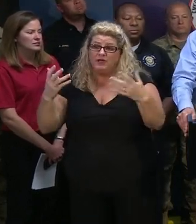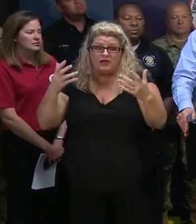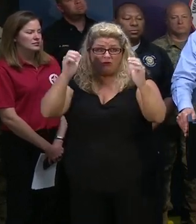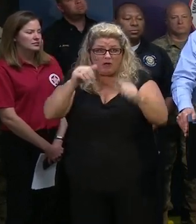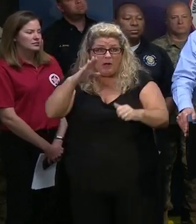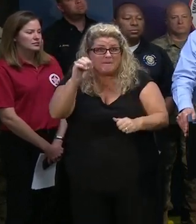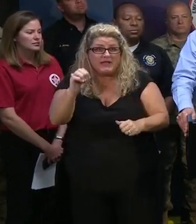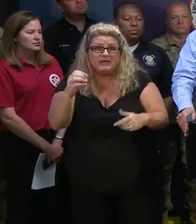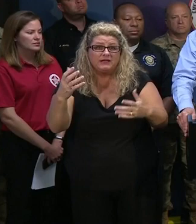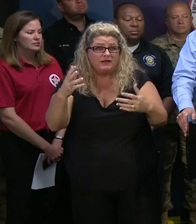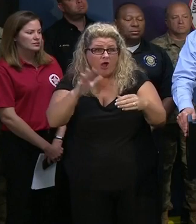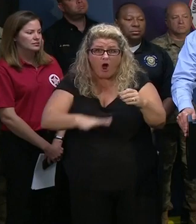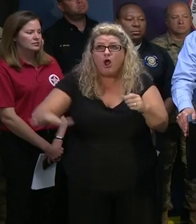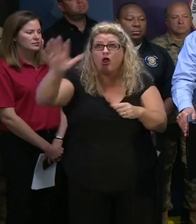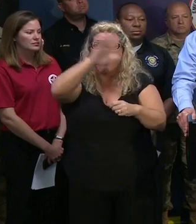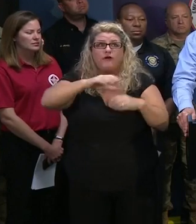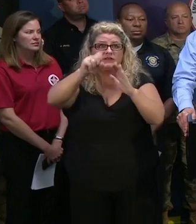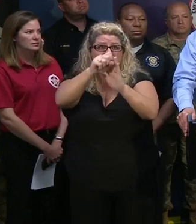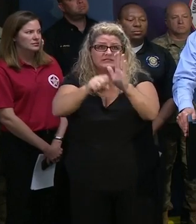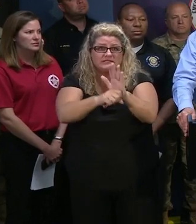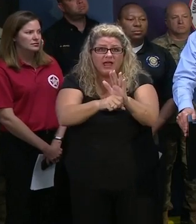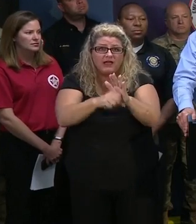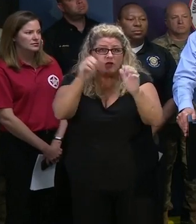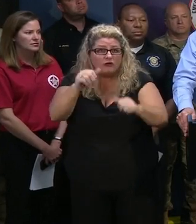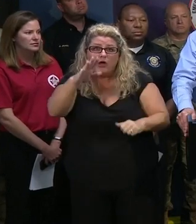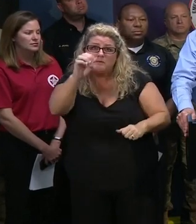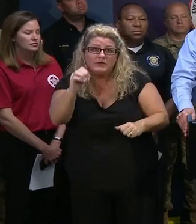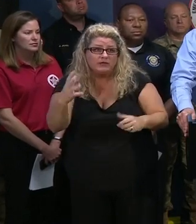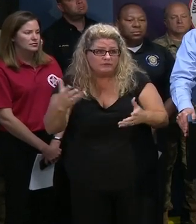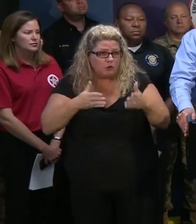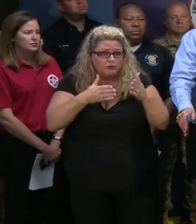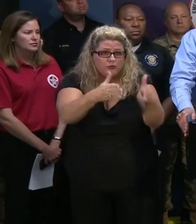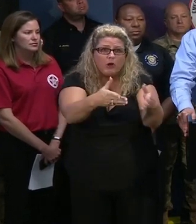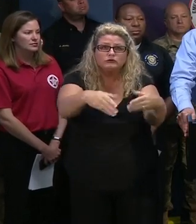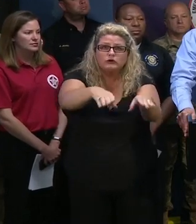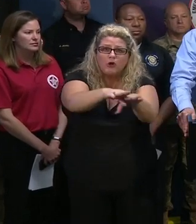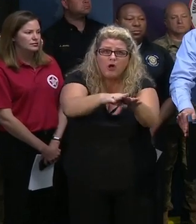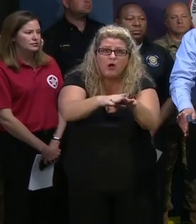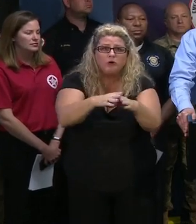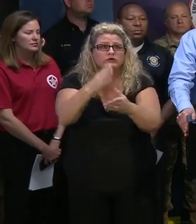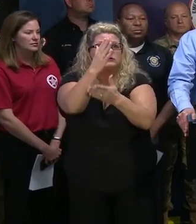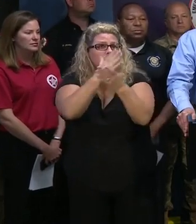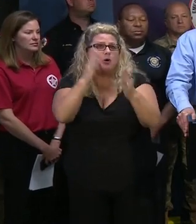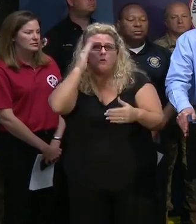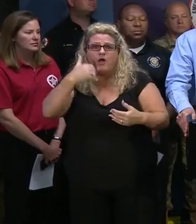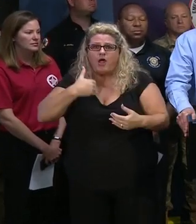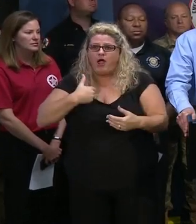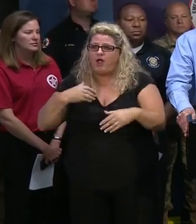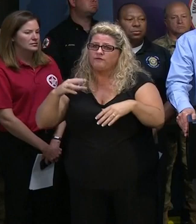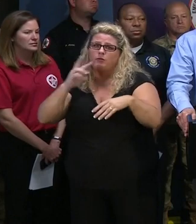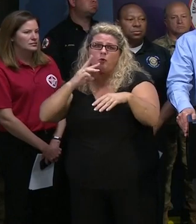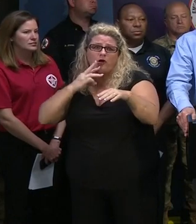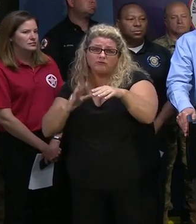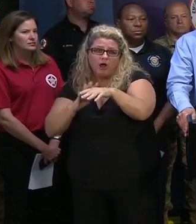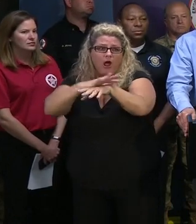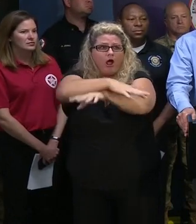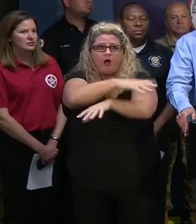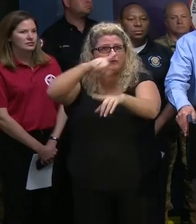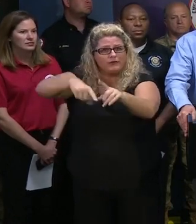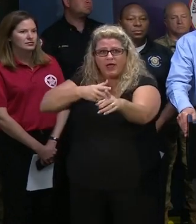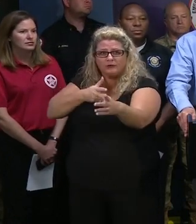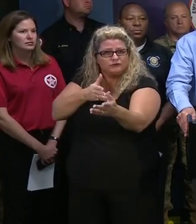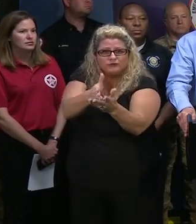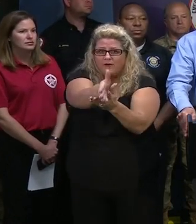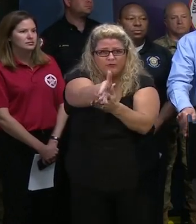that will be closed because of trees across the roads. There'll be some of the roads will be washed out. It will be very difficult